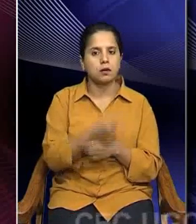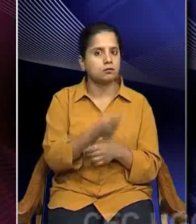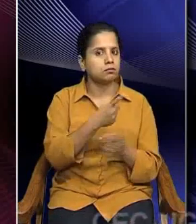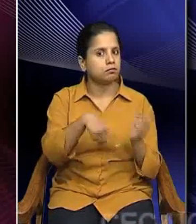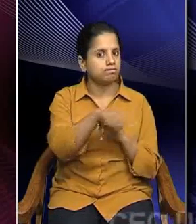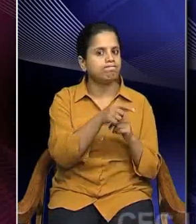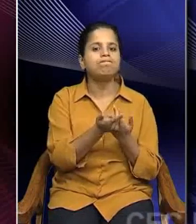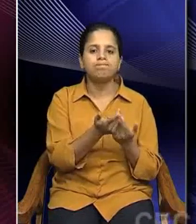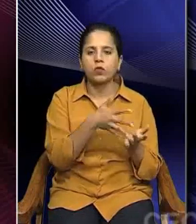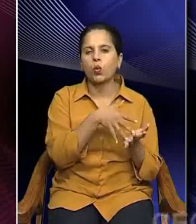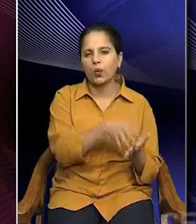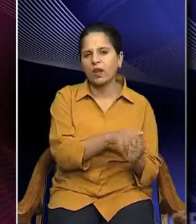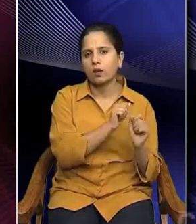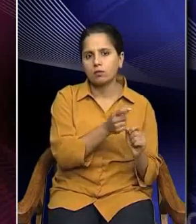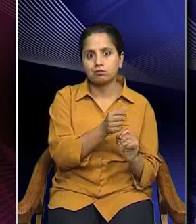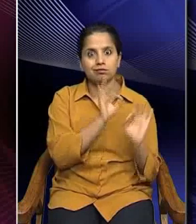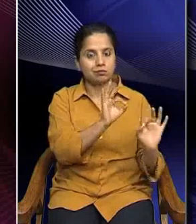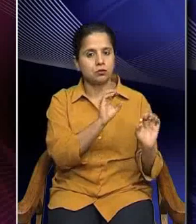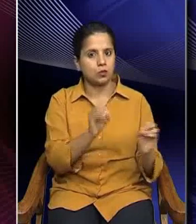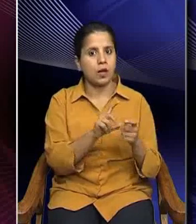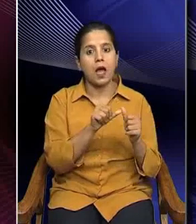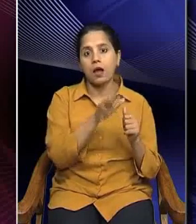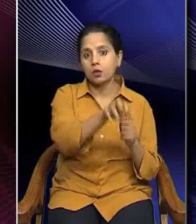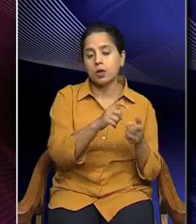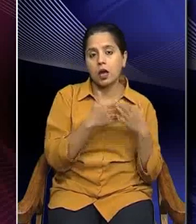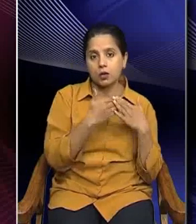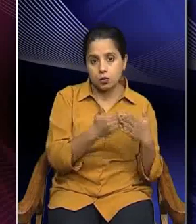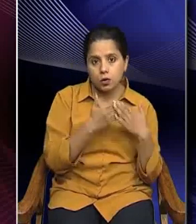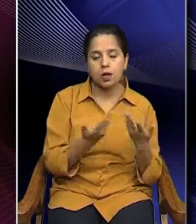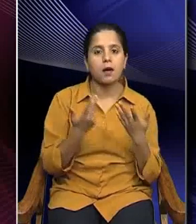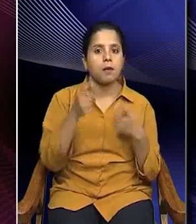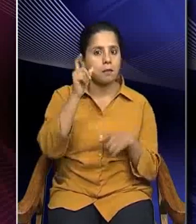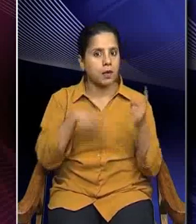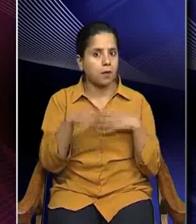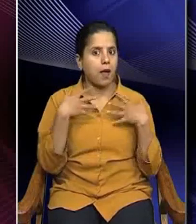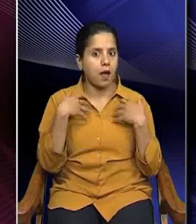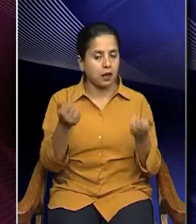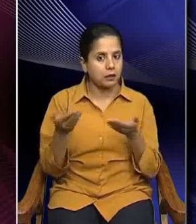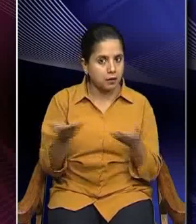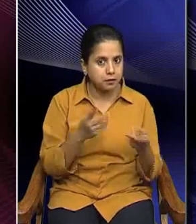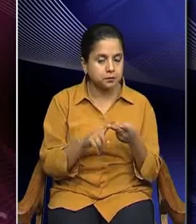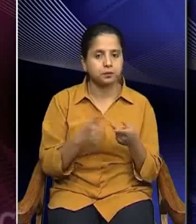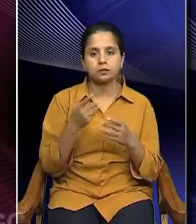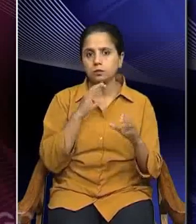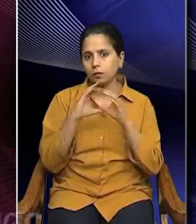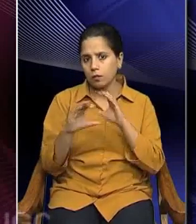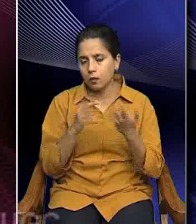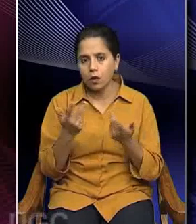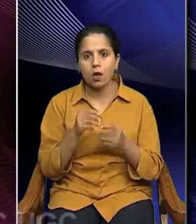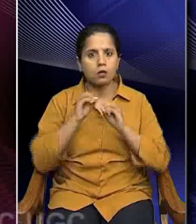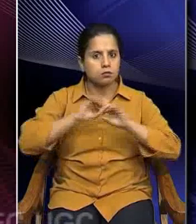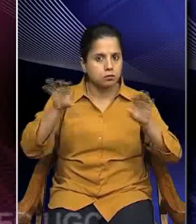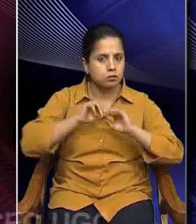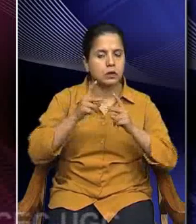is weaker, and access to education, public health services, communication, mass media exposure, etc.